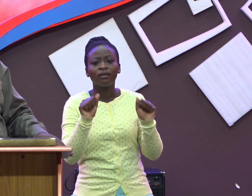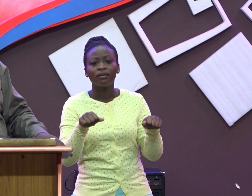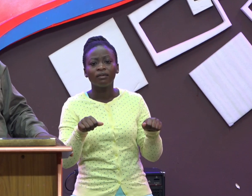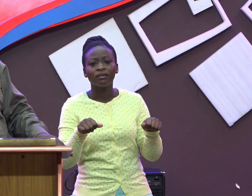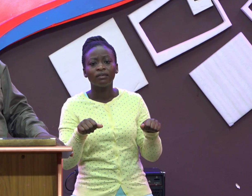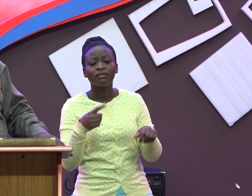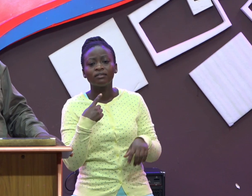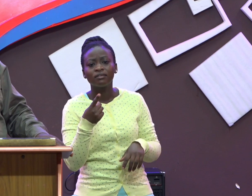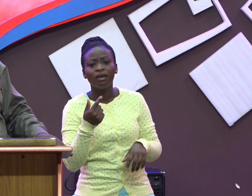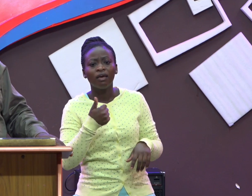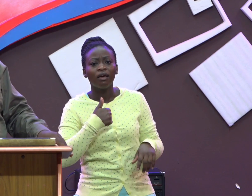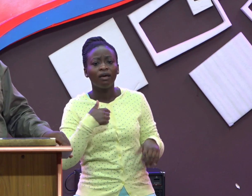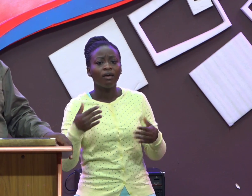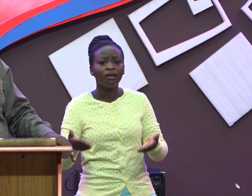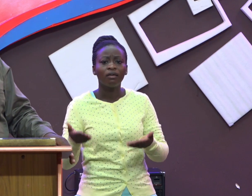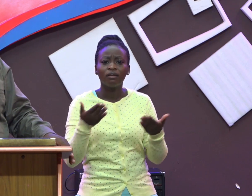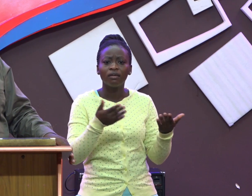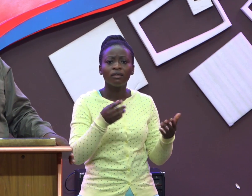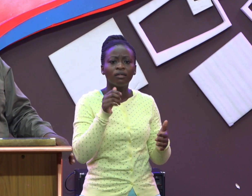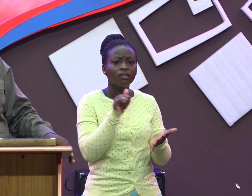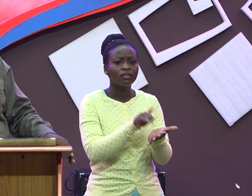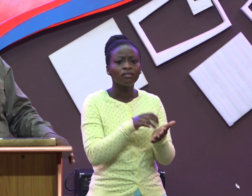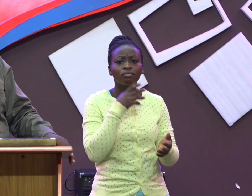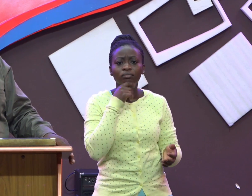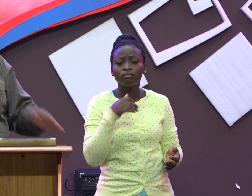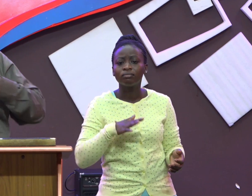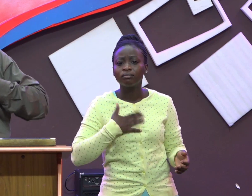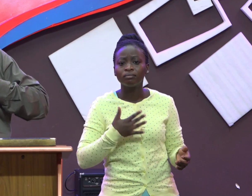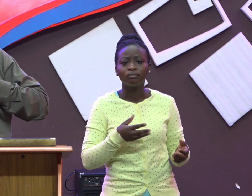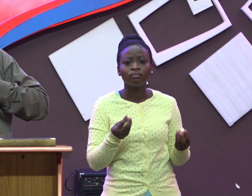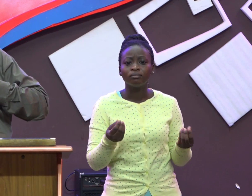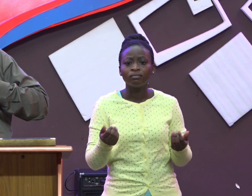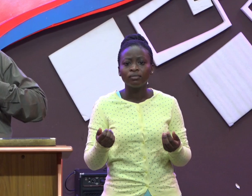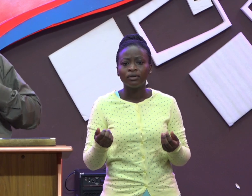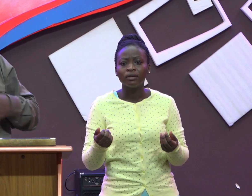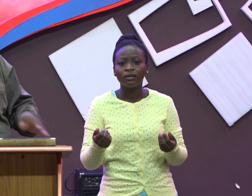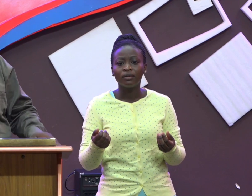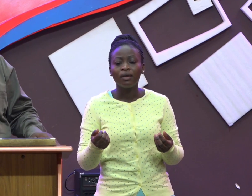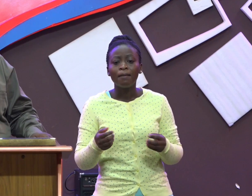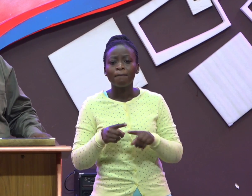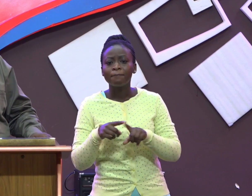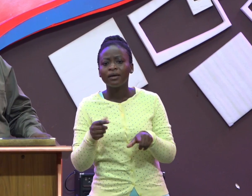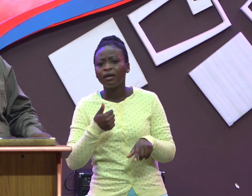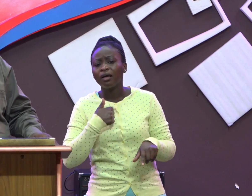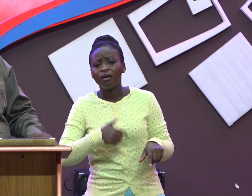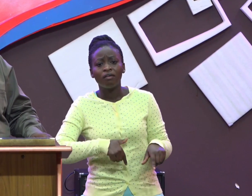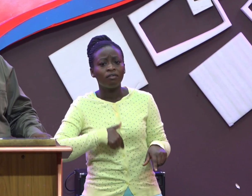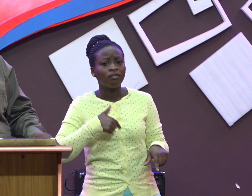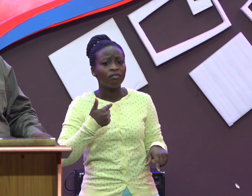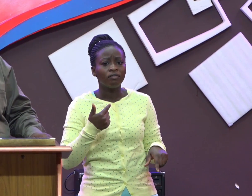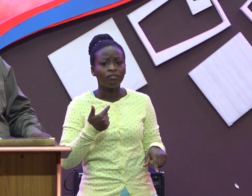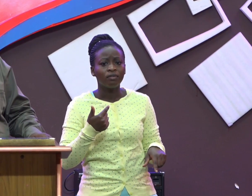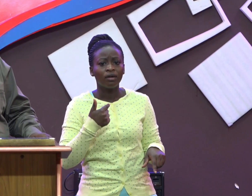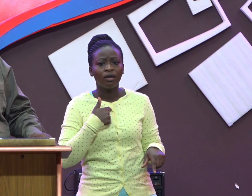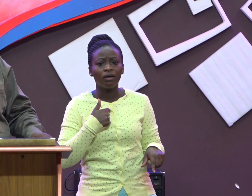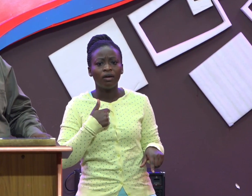say, I gave my money to that man and all of it was lost. Yet I felt some disturbance.